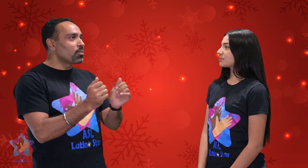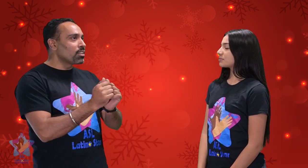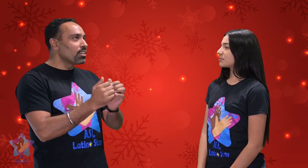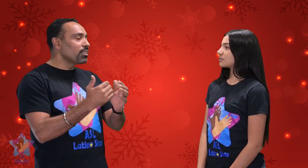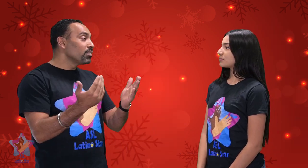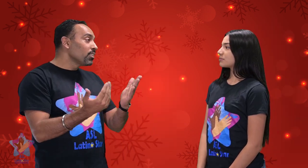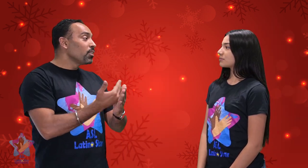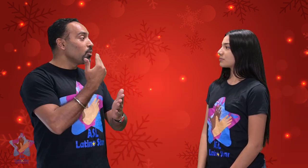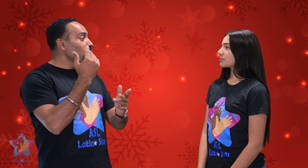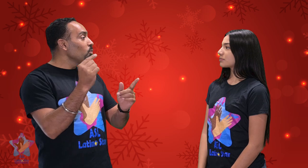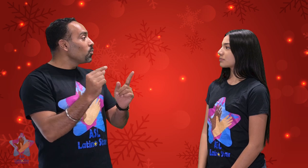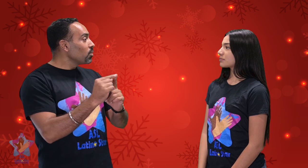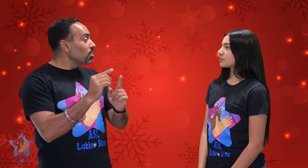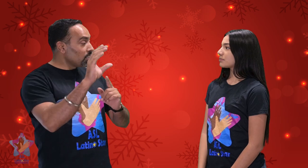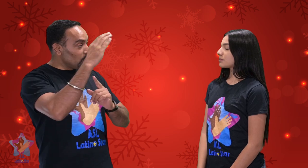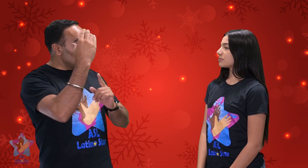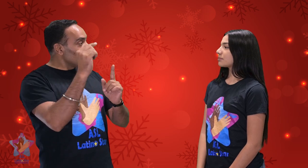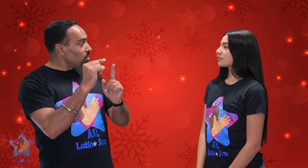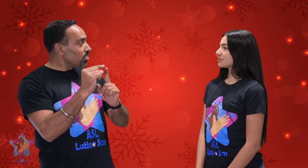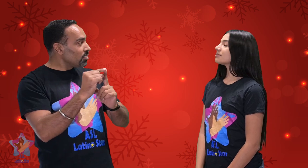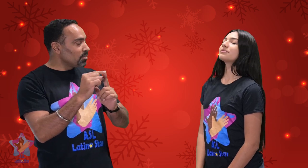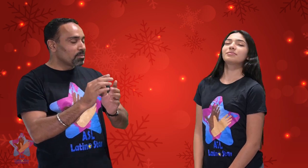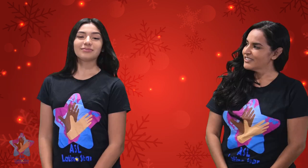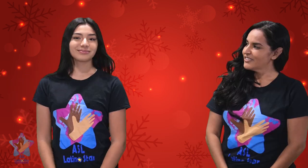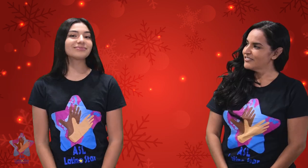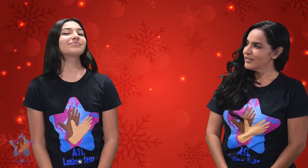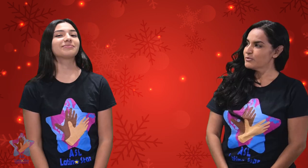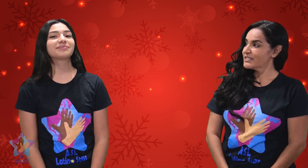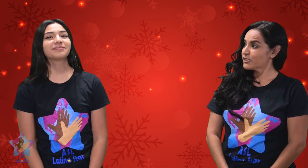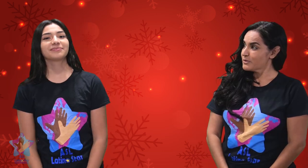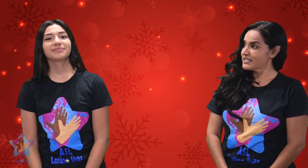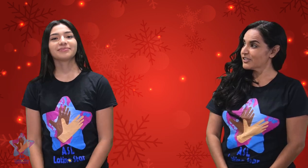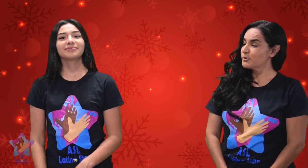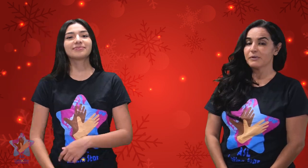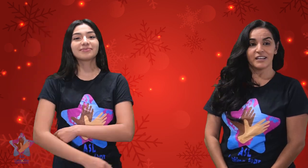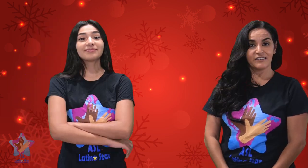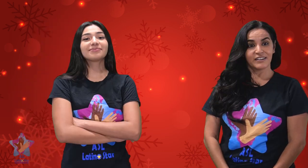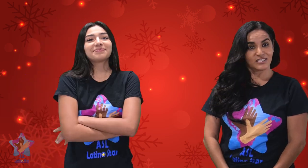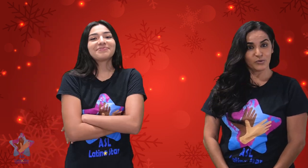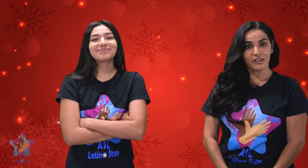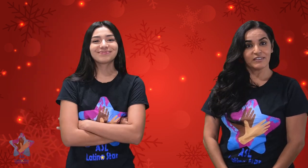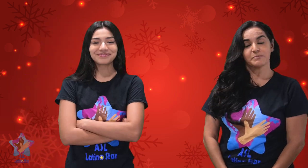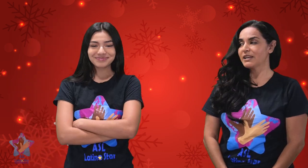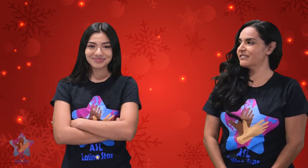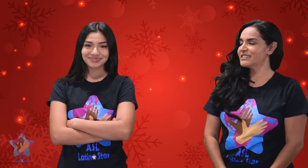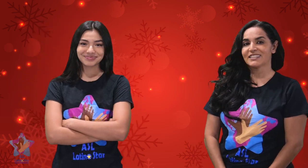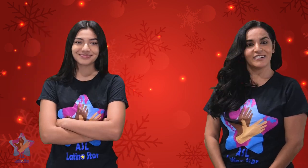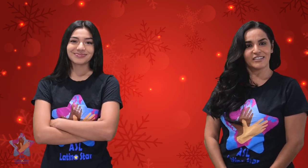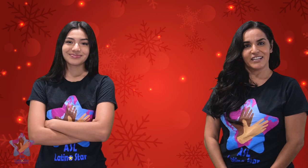with the new Christmas words. Vamos a comenzar con palabras nuevas, palabras de Navidad.